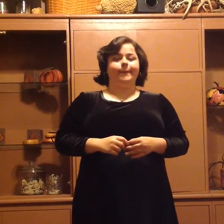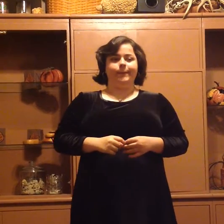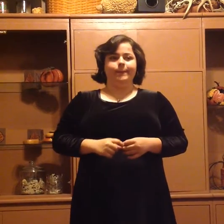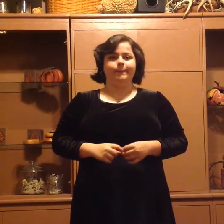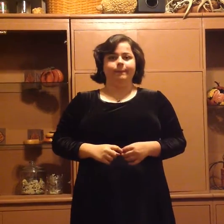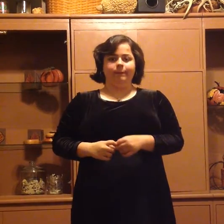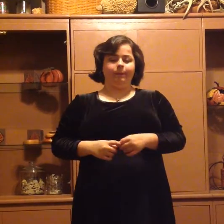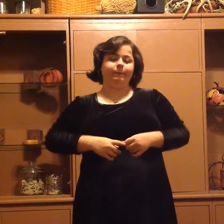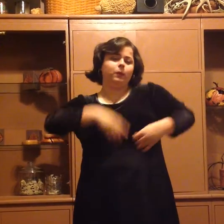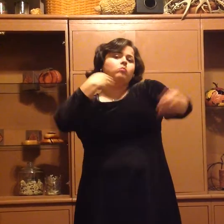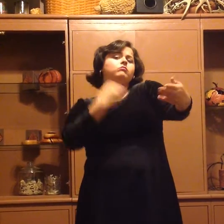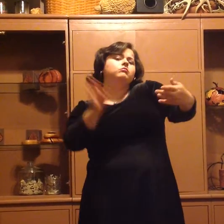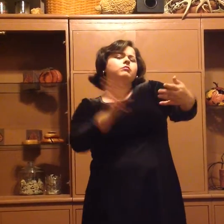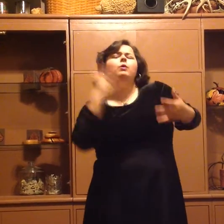The music for the dancing was lovely.